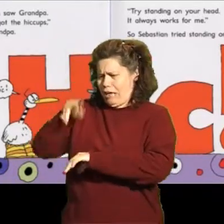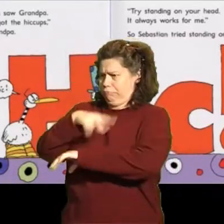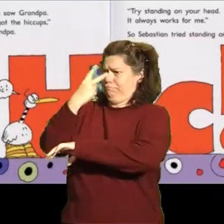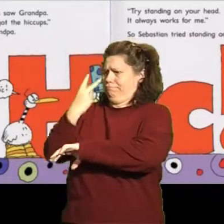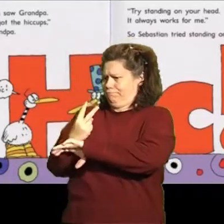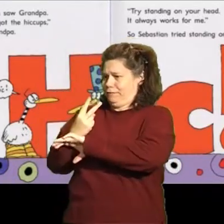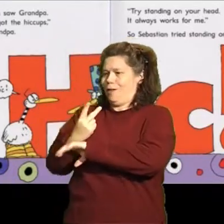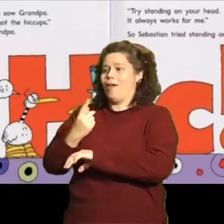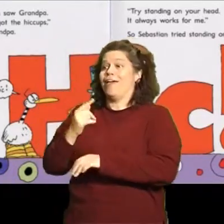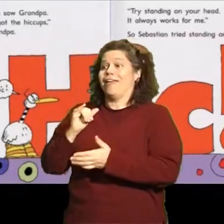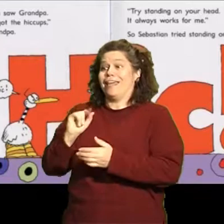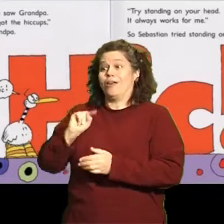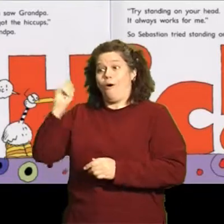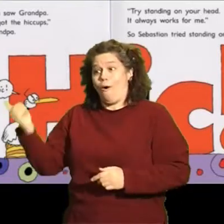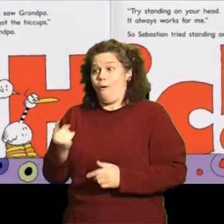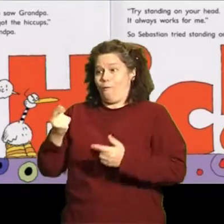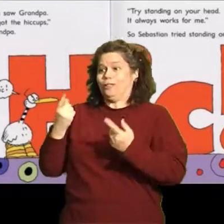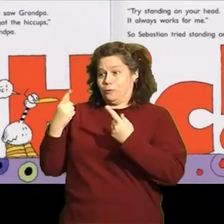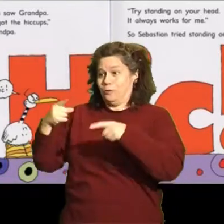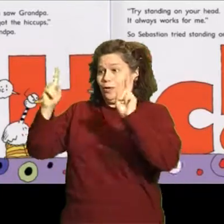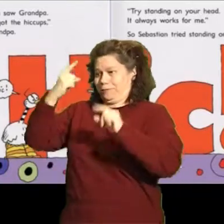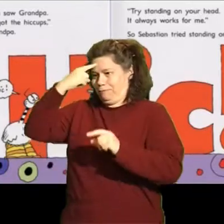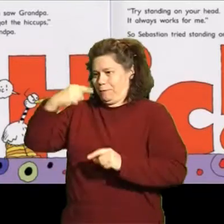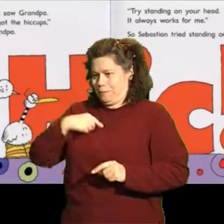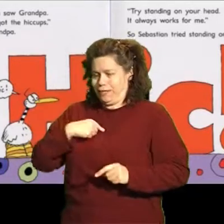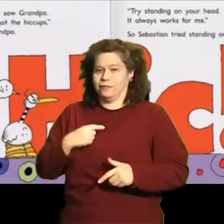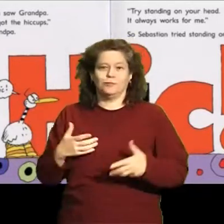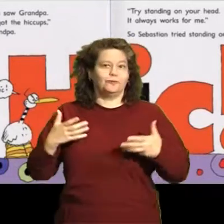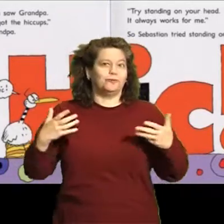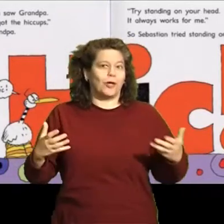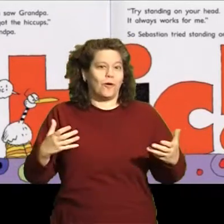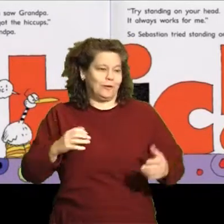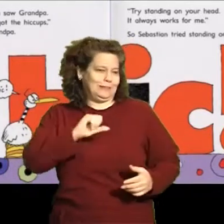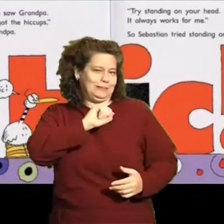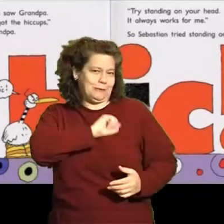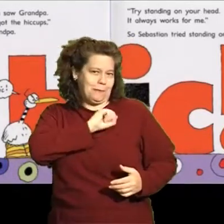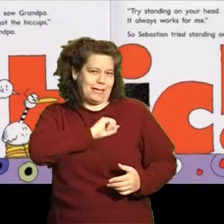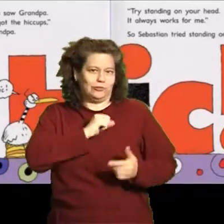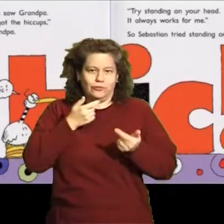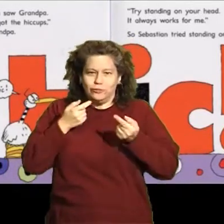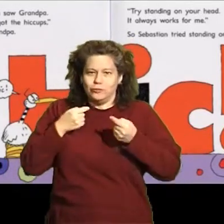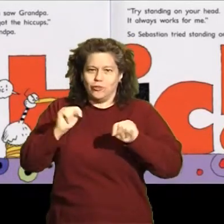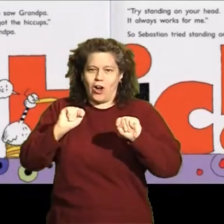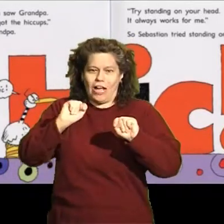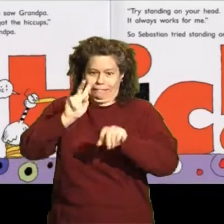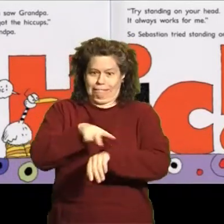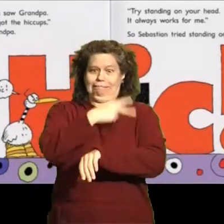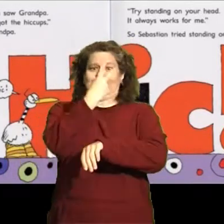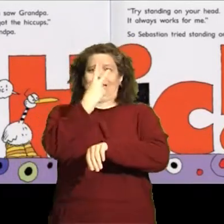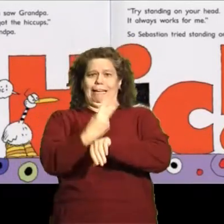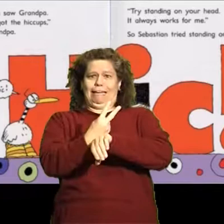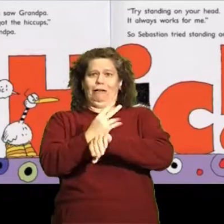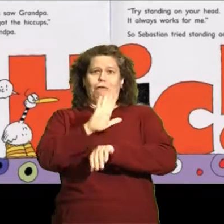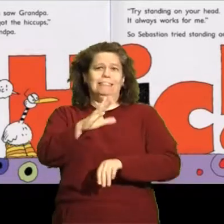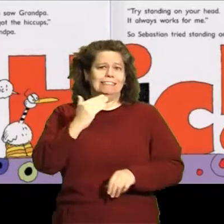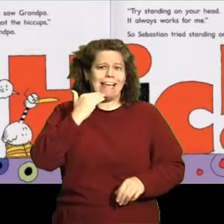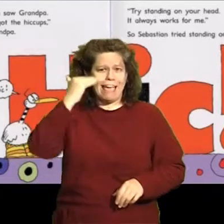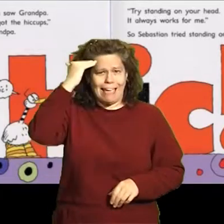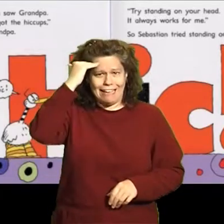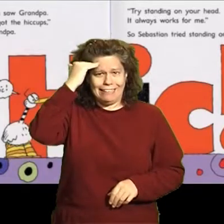on your head. It always works for me." So Sebastian tried standing on